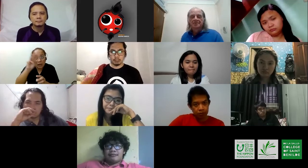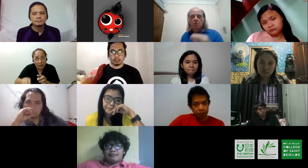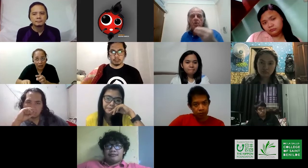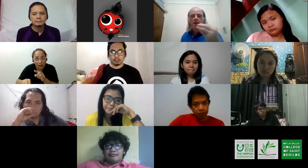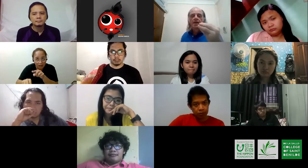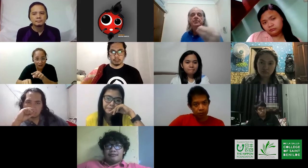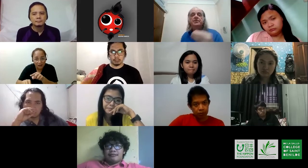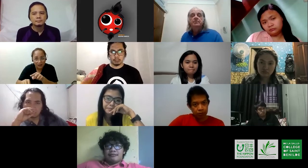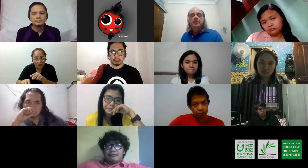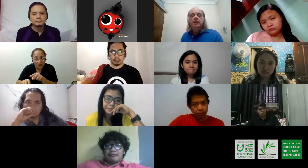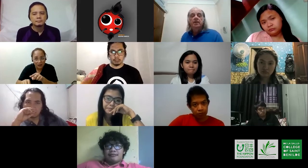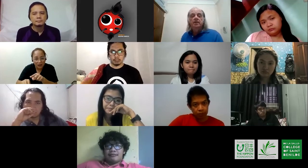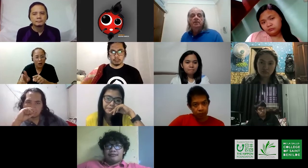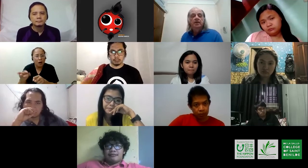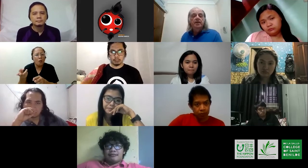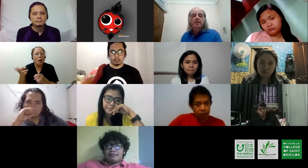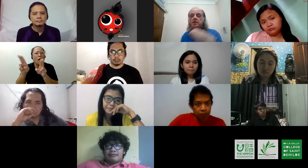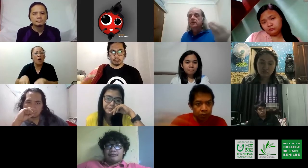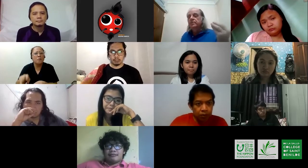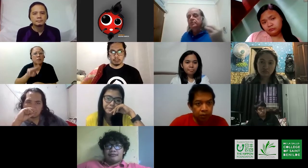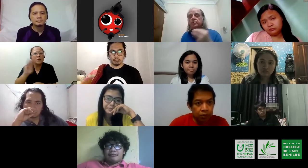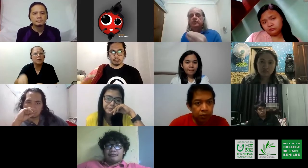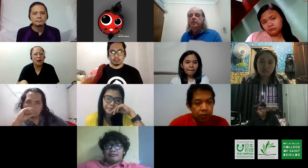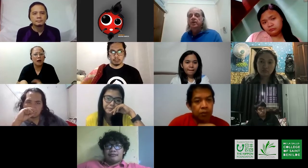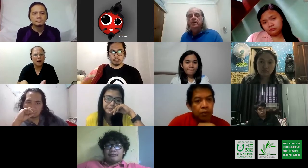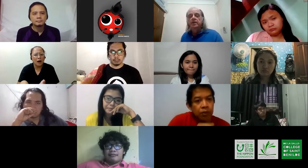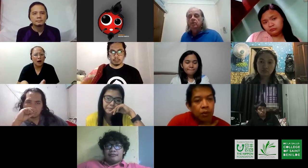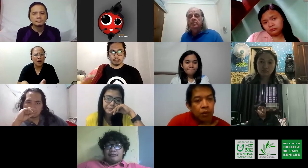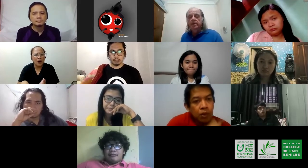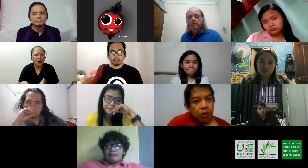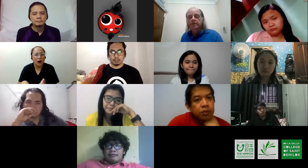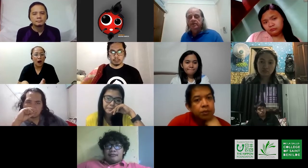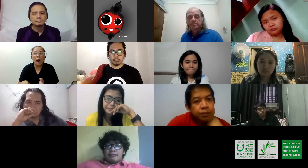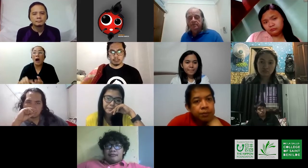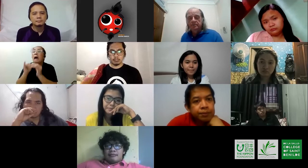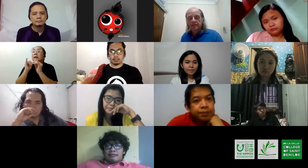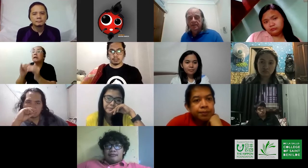What happens in Manila? And that's going to be true for any urban areas.